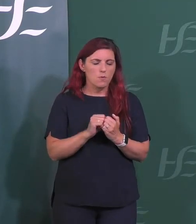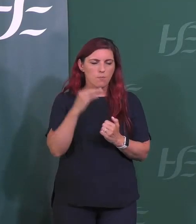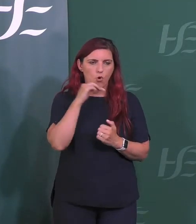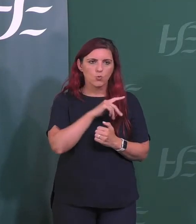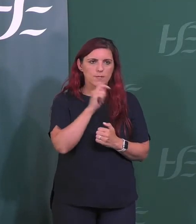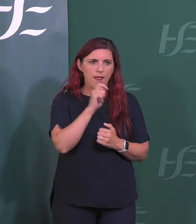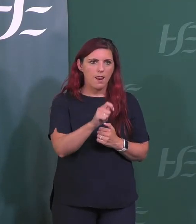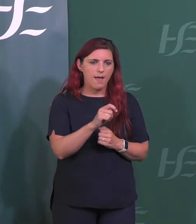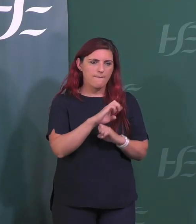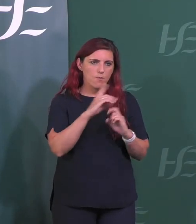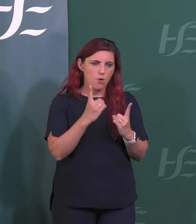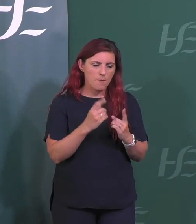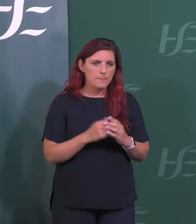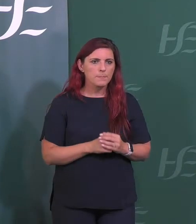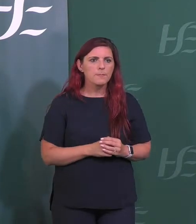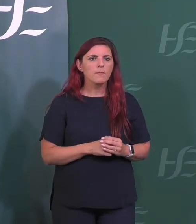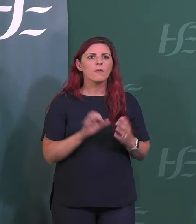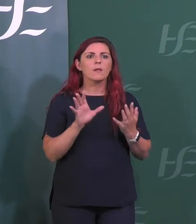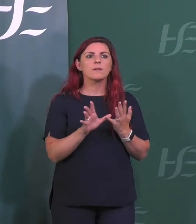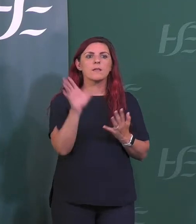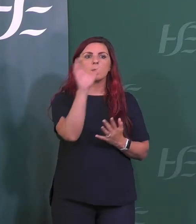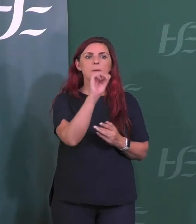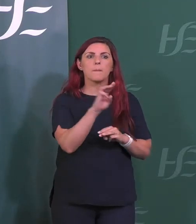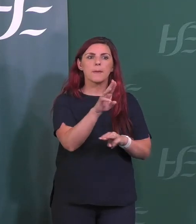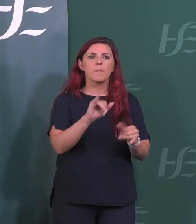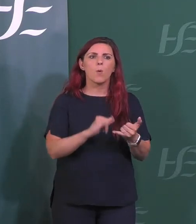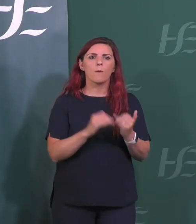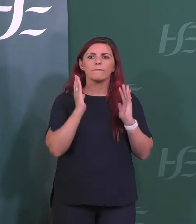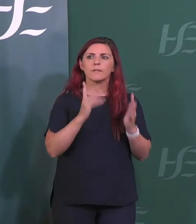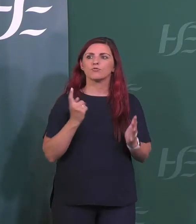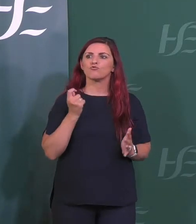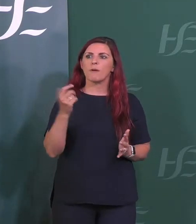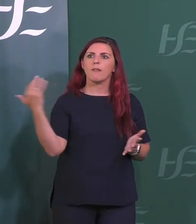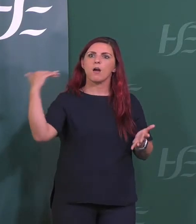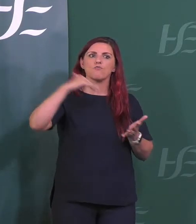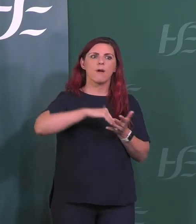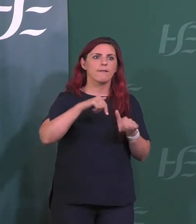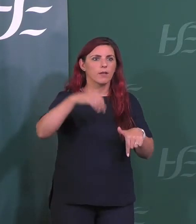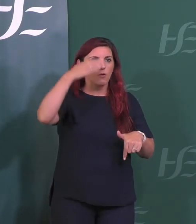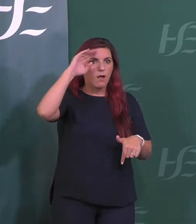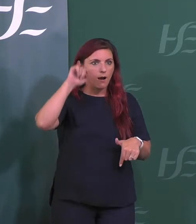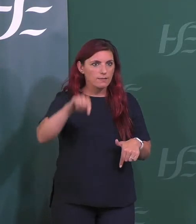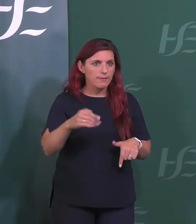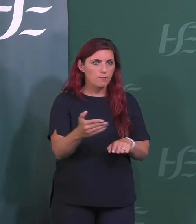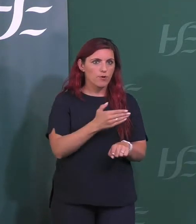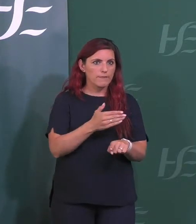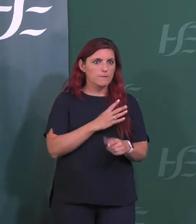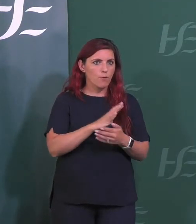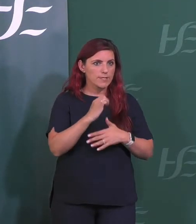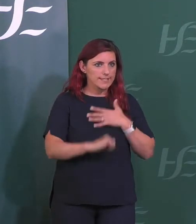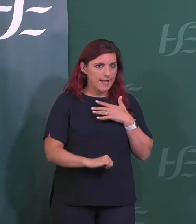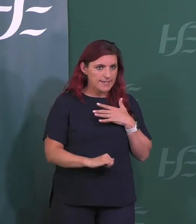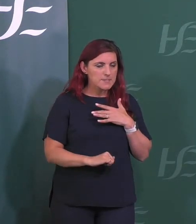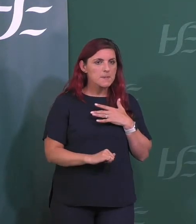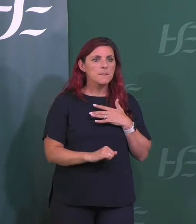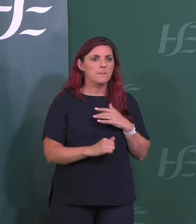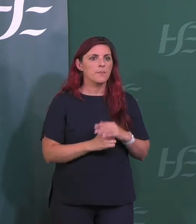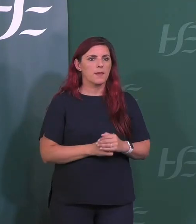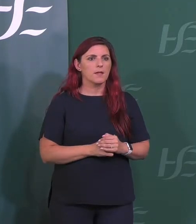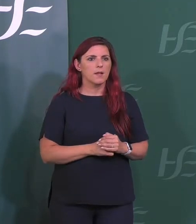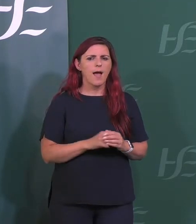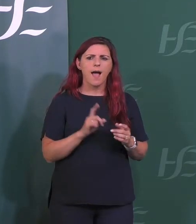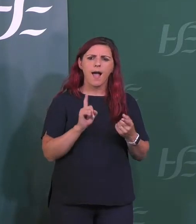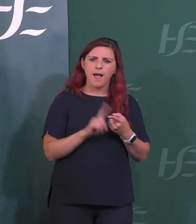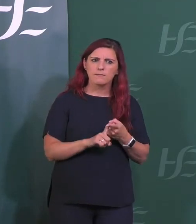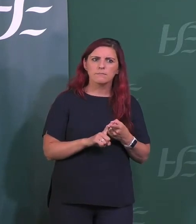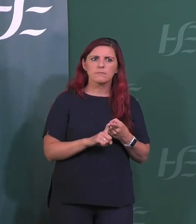10% of the cases last week came from those with a travel history or in the prior 14 days. And